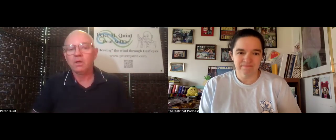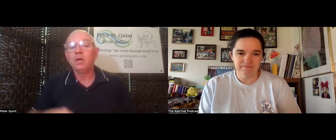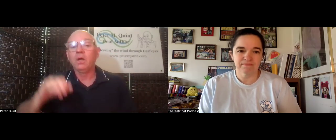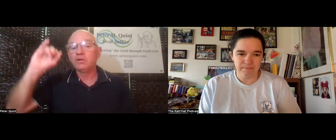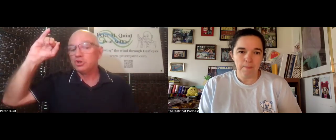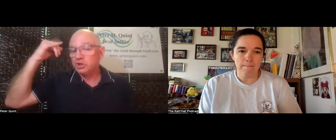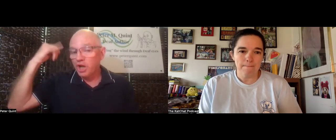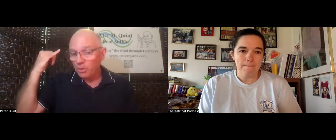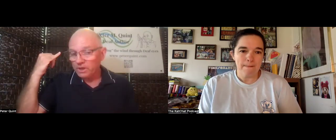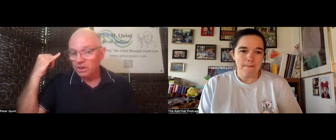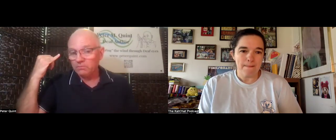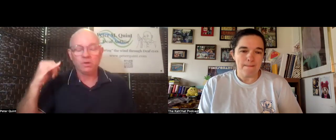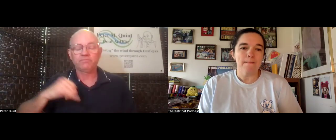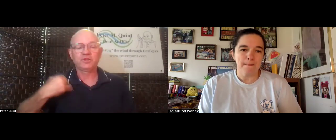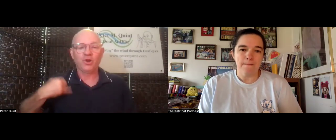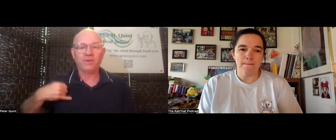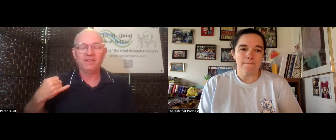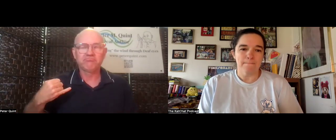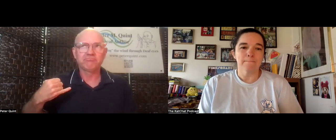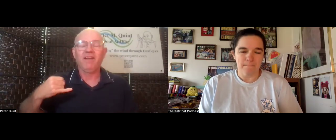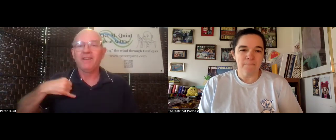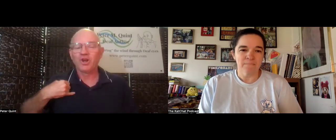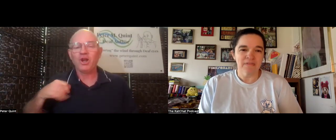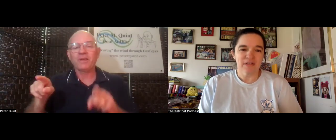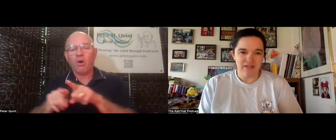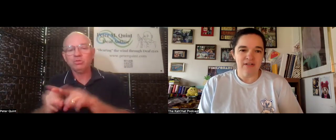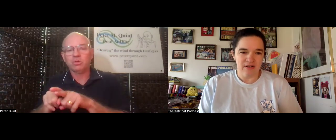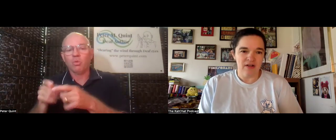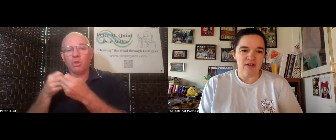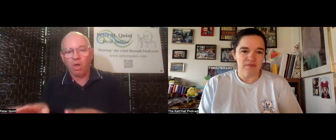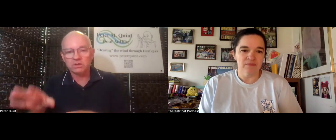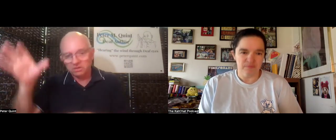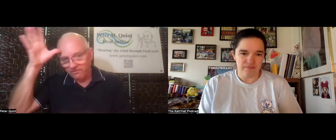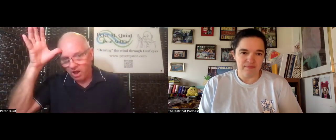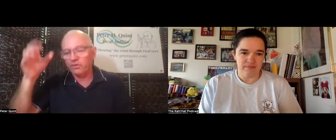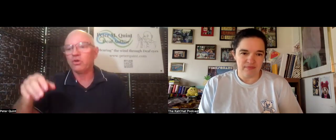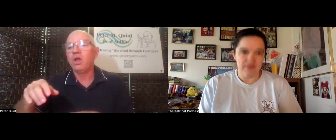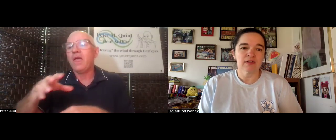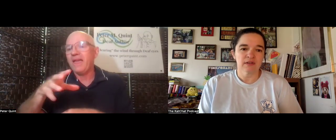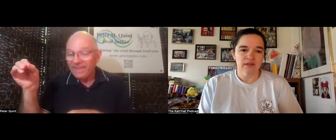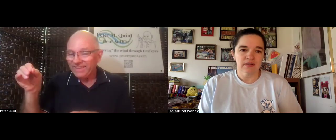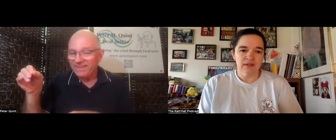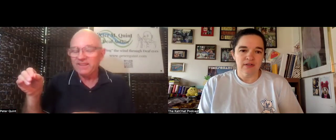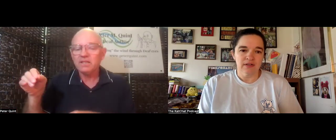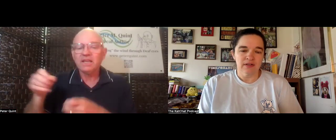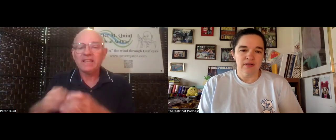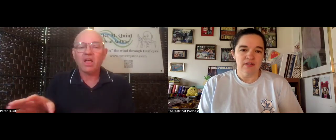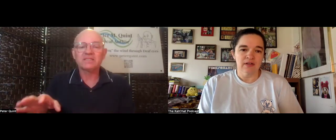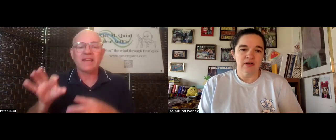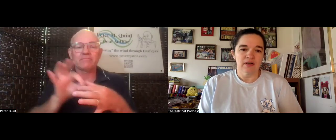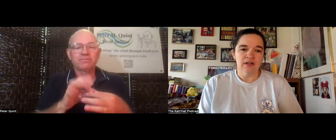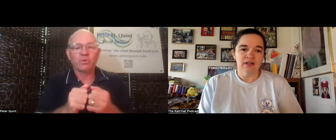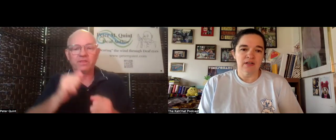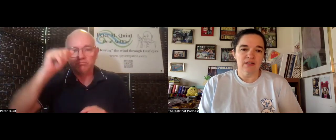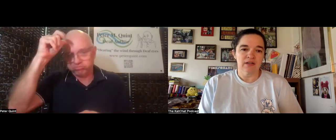mhm, Jeremy, well, Jeremy also lost the father, and he